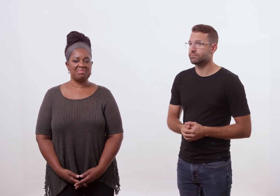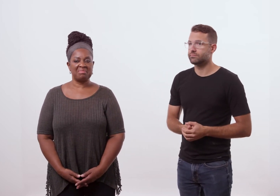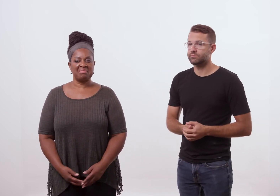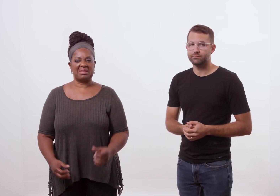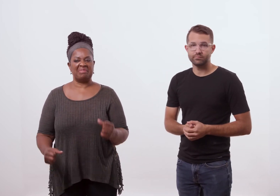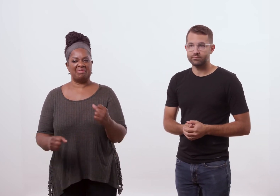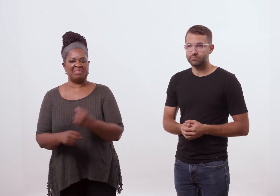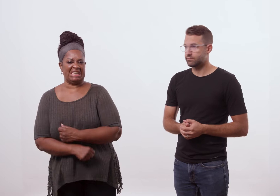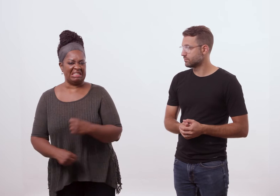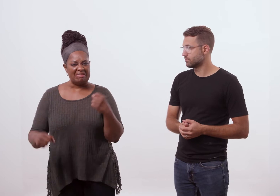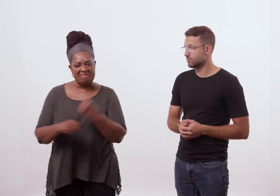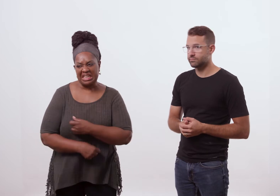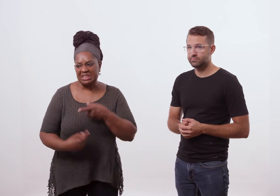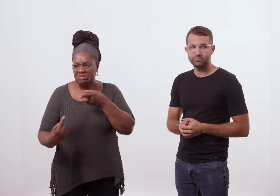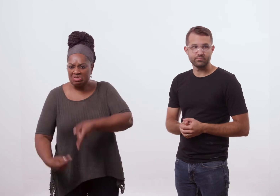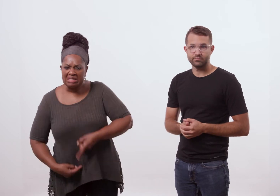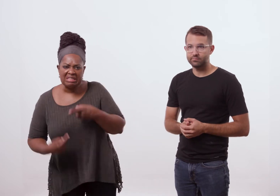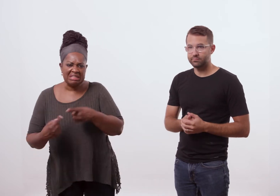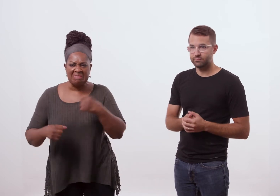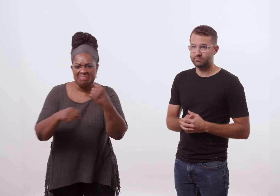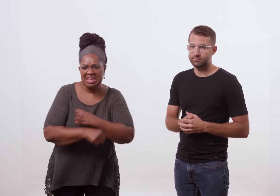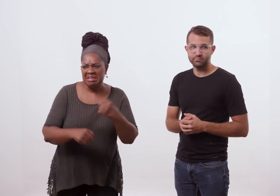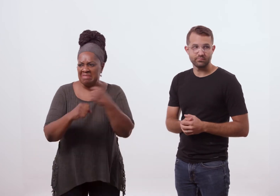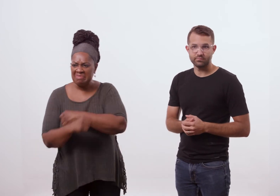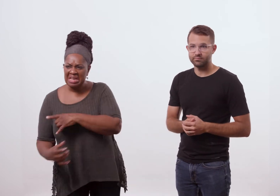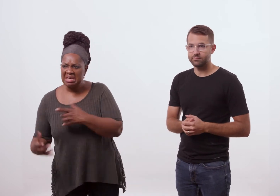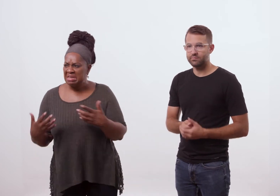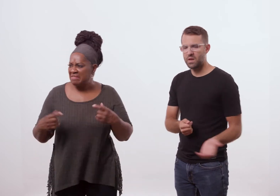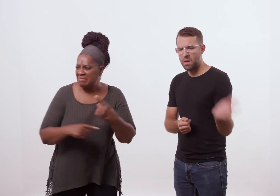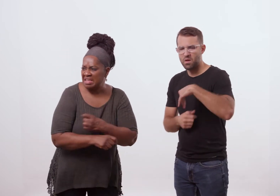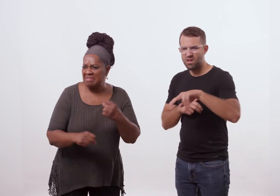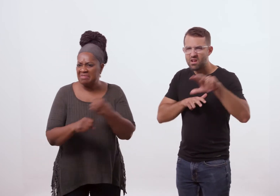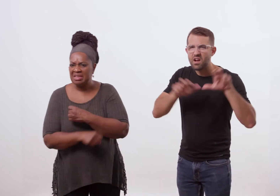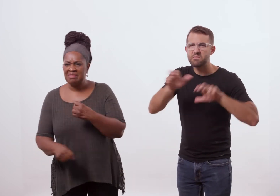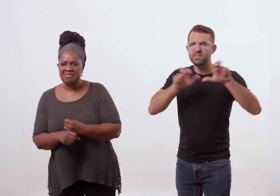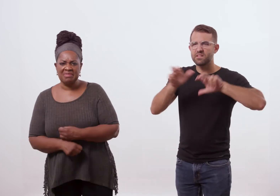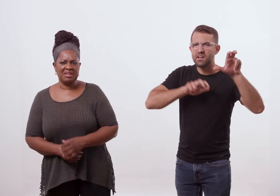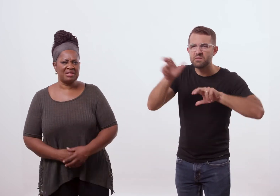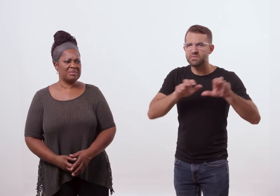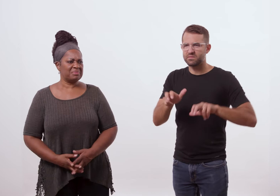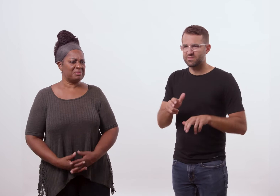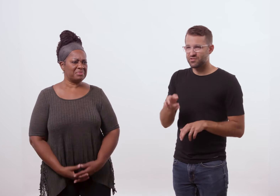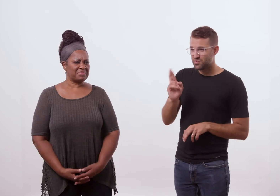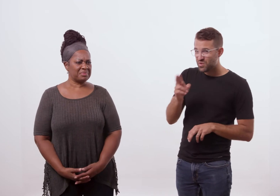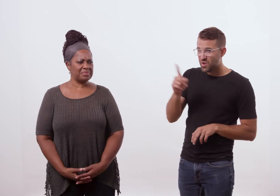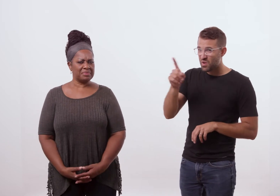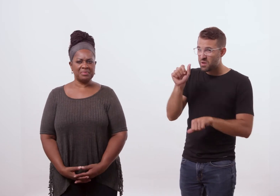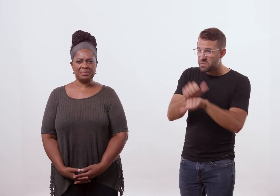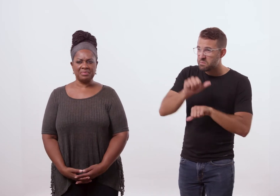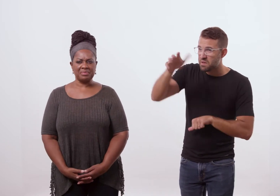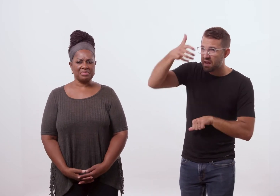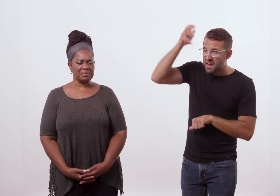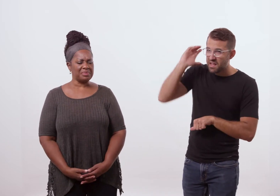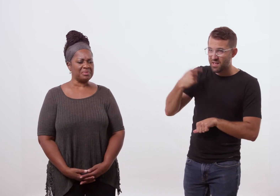Come on, you weaklings! Climb! You are the mountain lion among us, Rayek. We can't keep up.